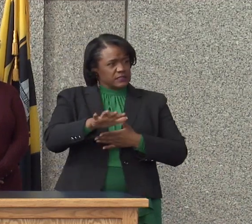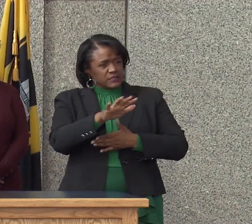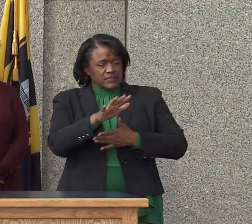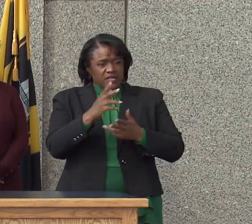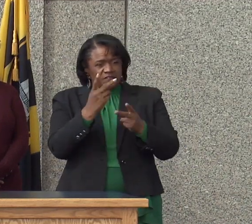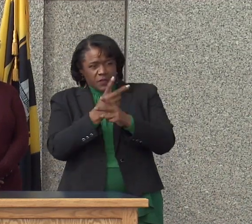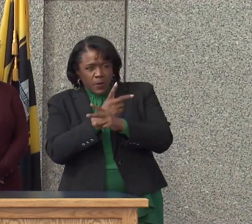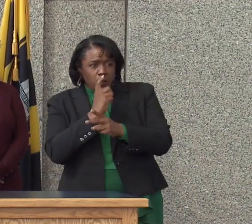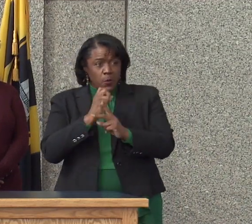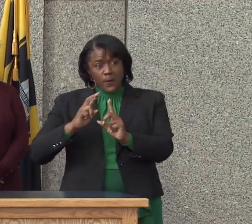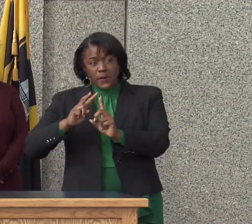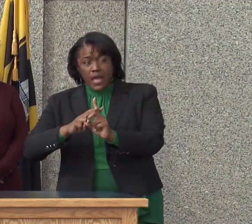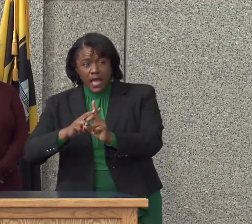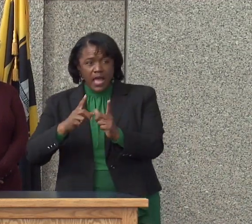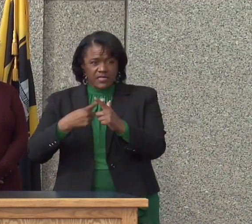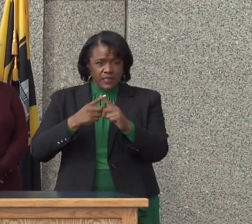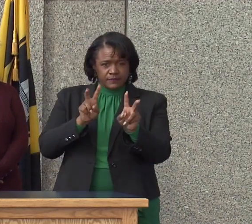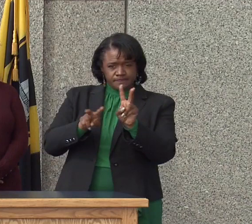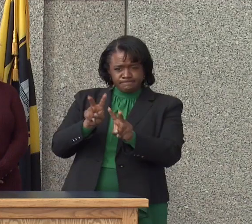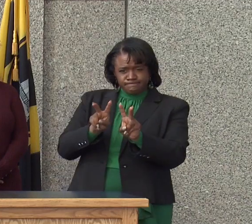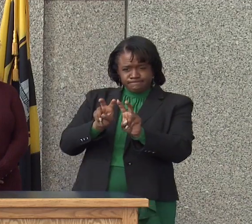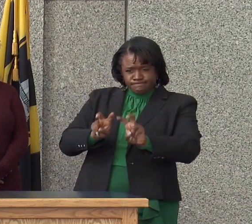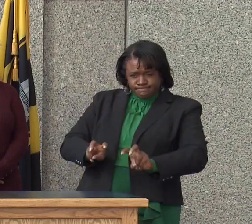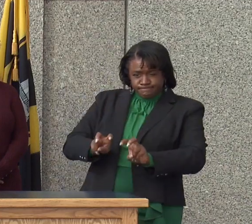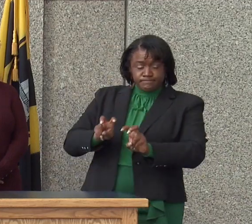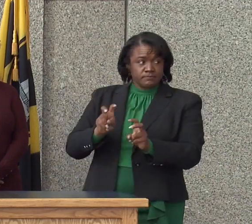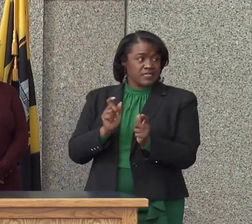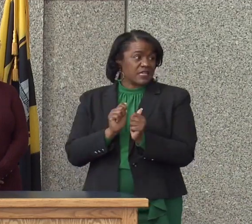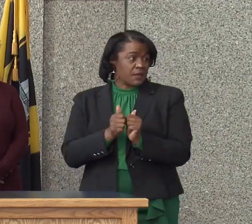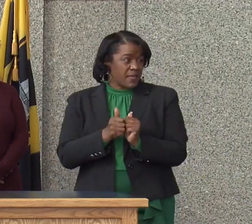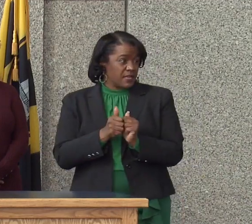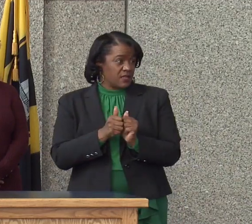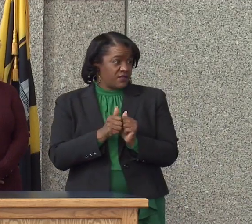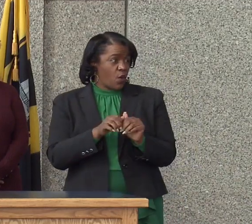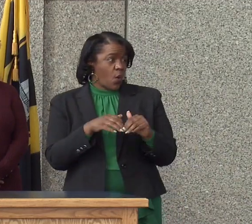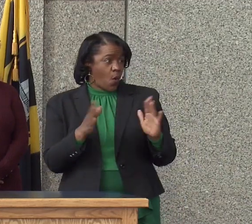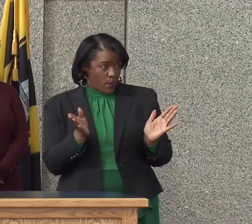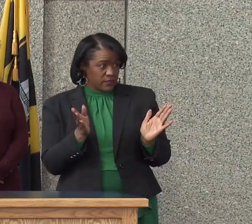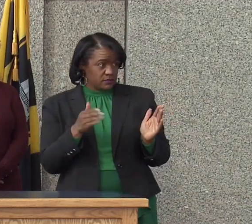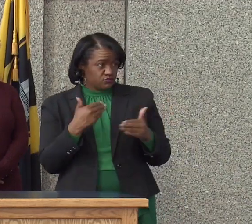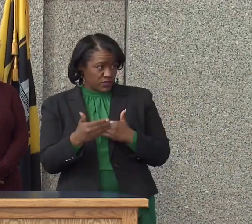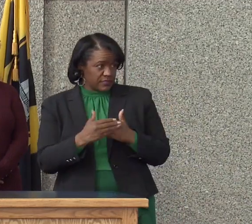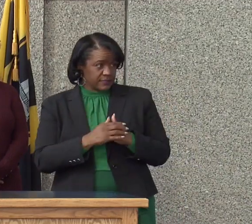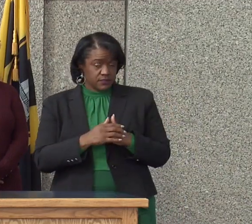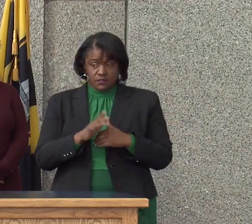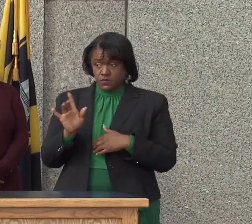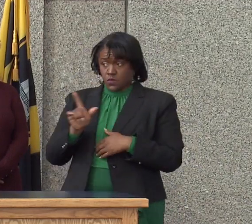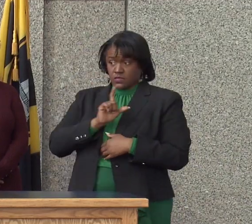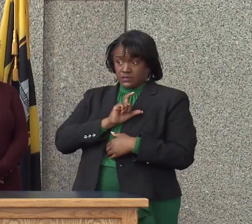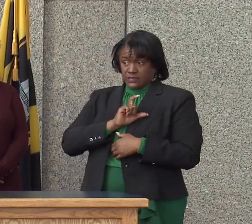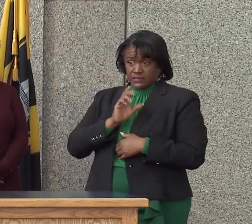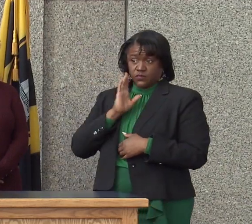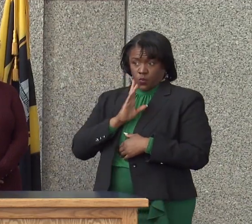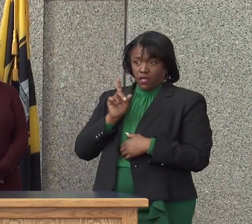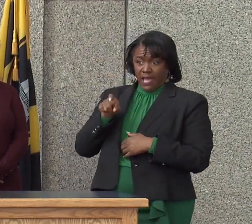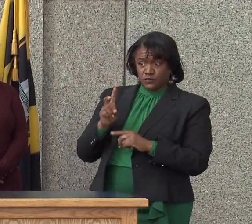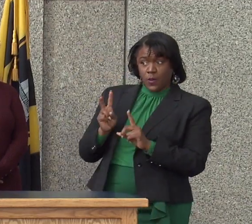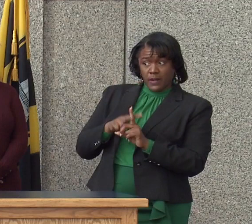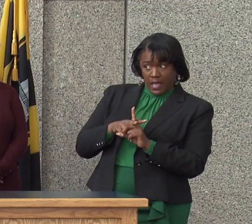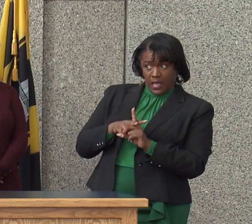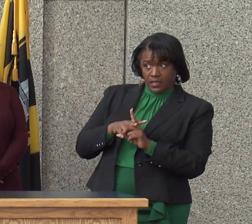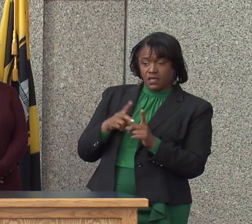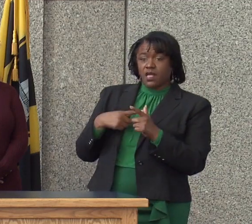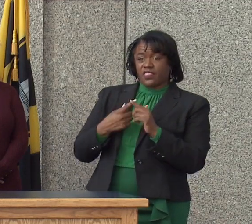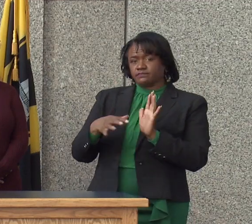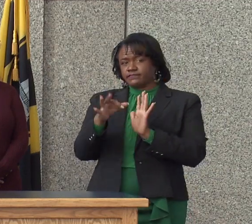who applies and then to vet them, because it's a competitive, open, competitive process. So the detectives will have to apply, then there'll be a